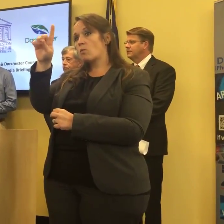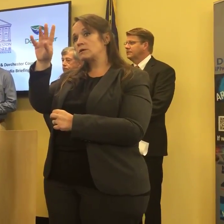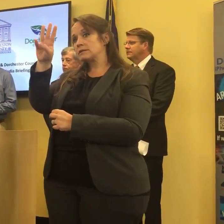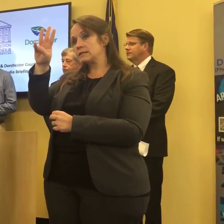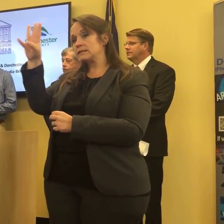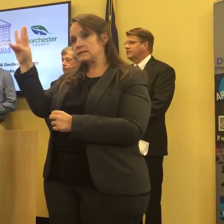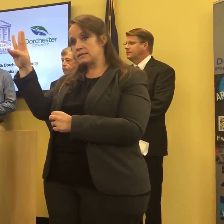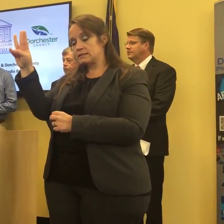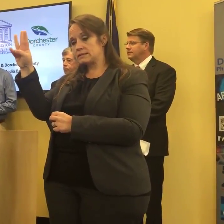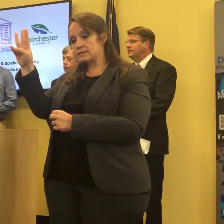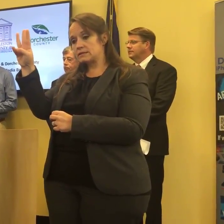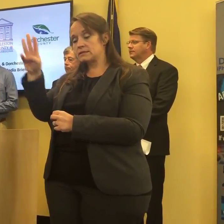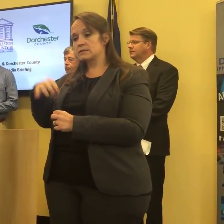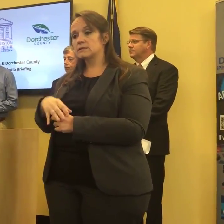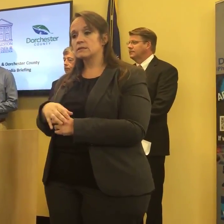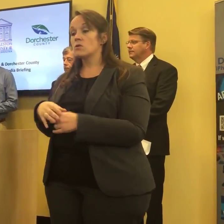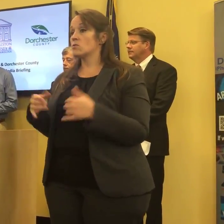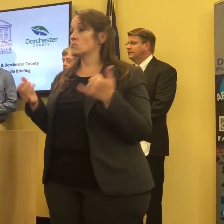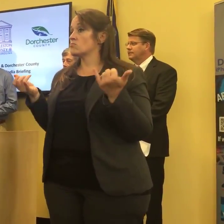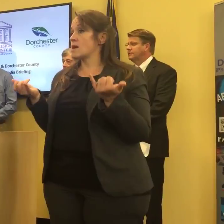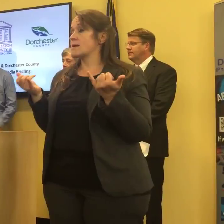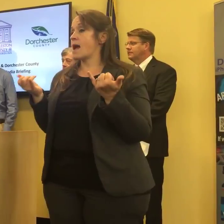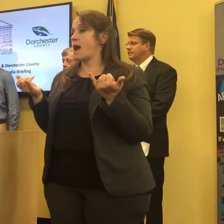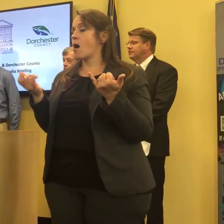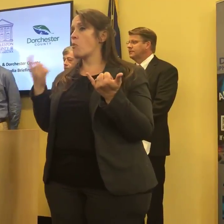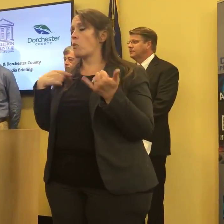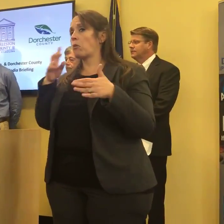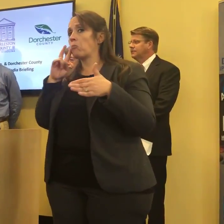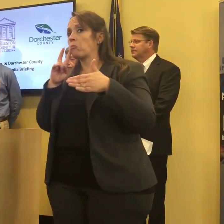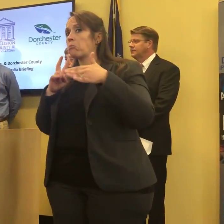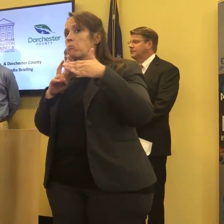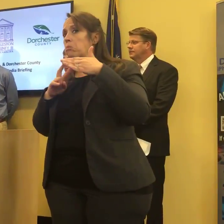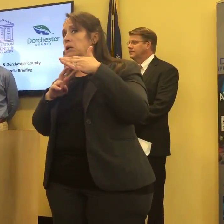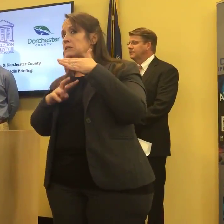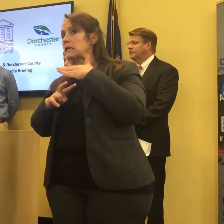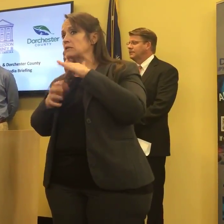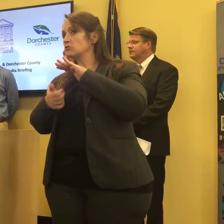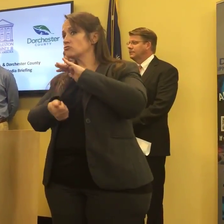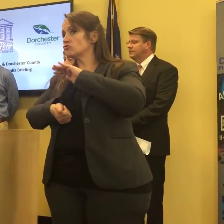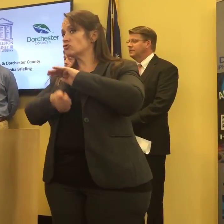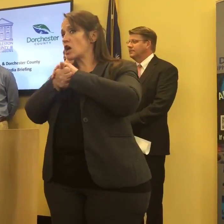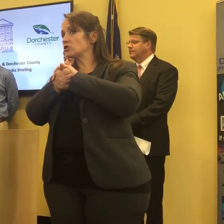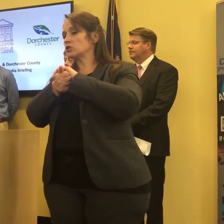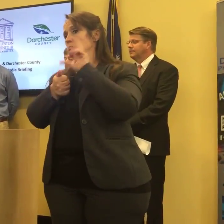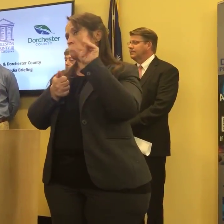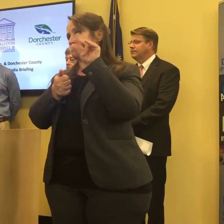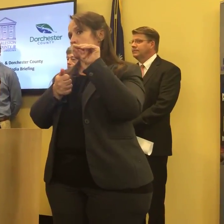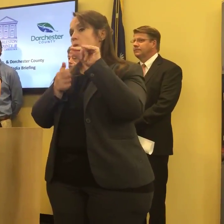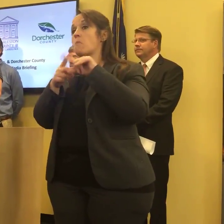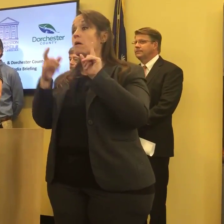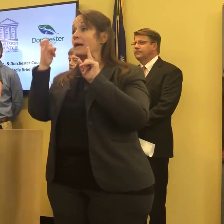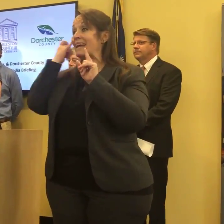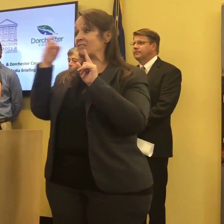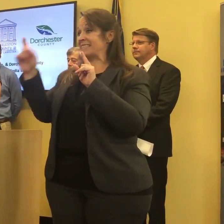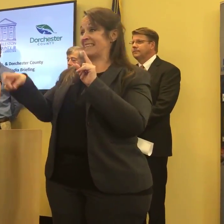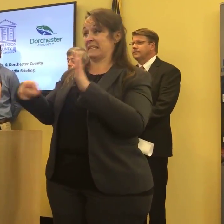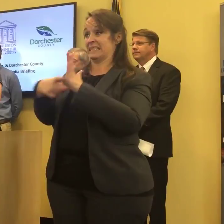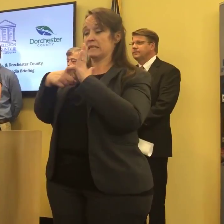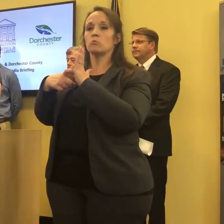843-719-4166. As of right now, we do not anticipate opening any shelters, but we have made preparations in case that becomes